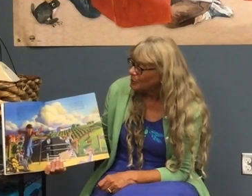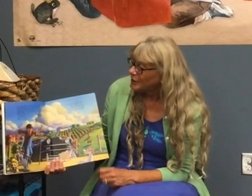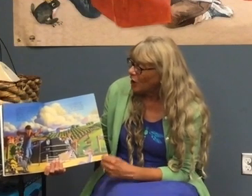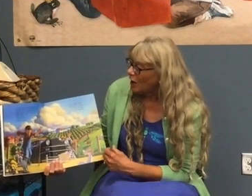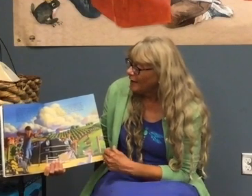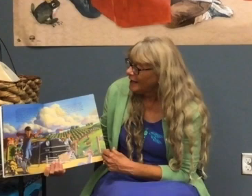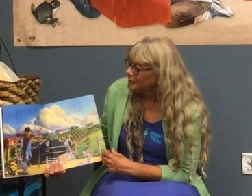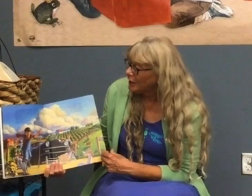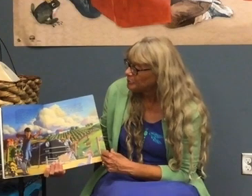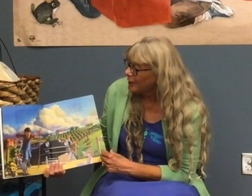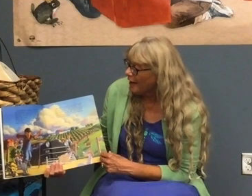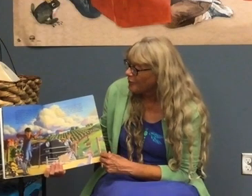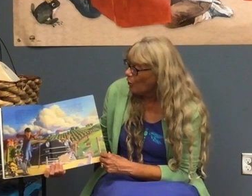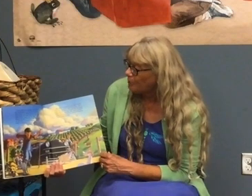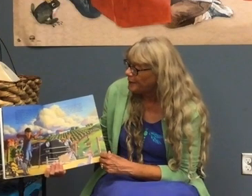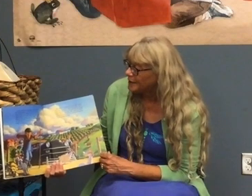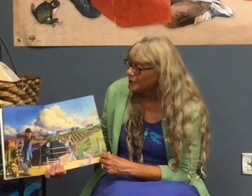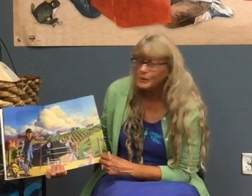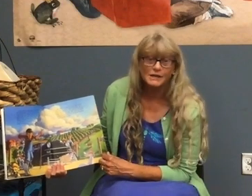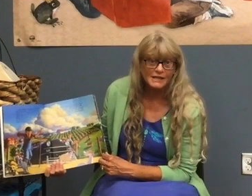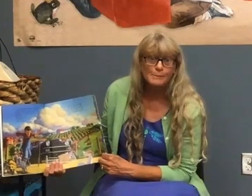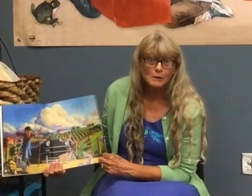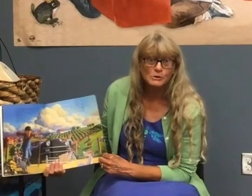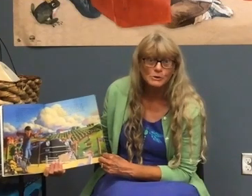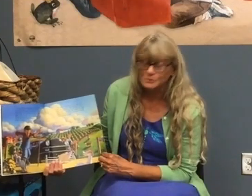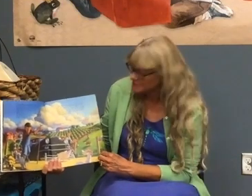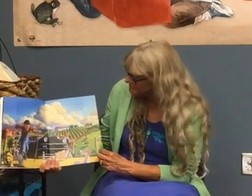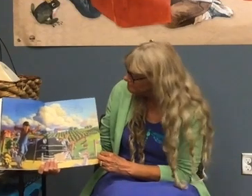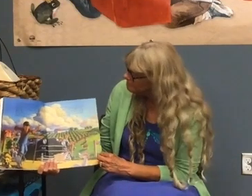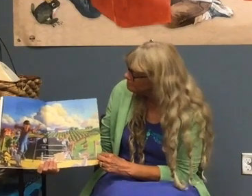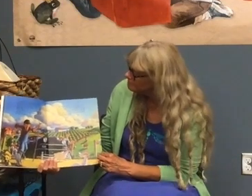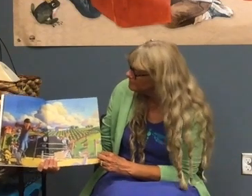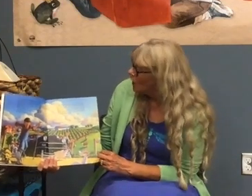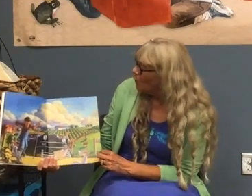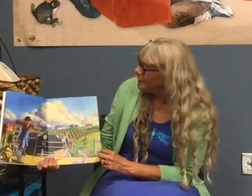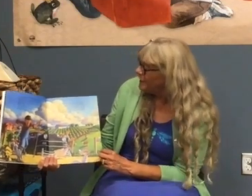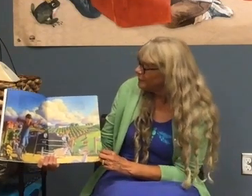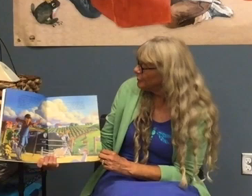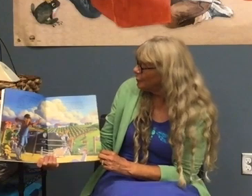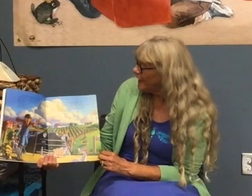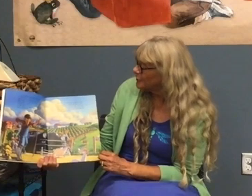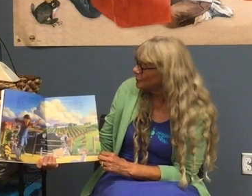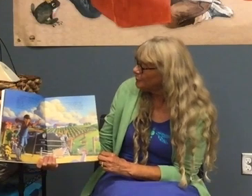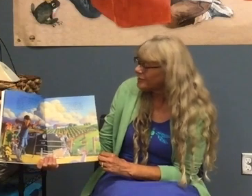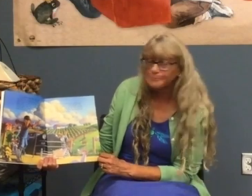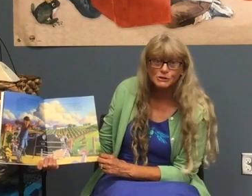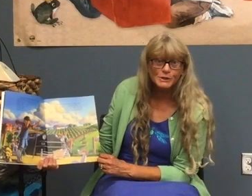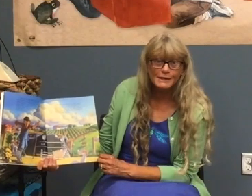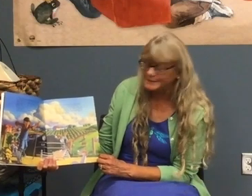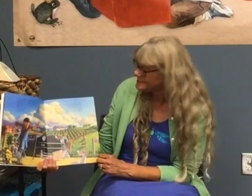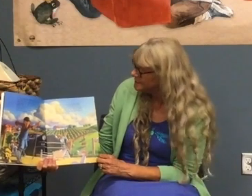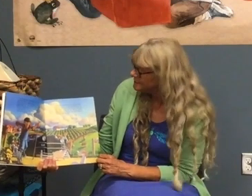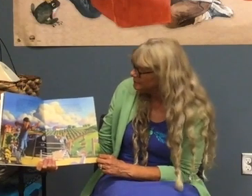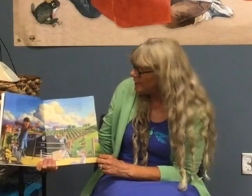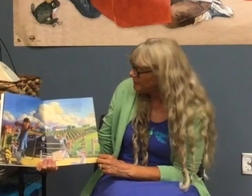thought, we all held our breath, hoping we could keep our balloons. We never knowed how to grow nothing but